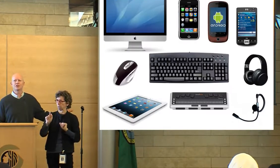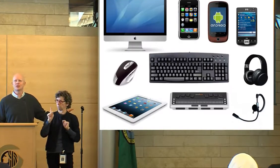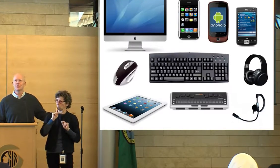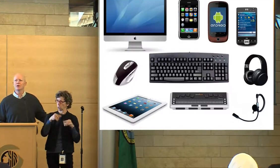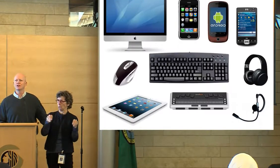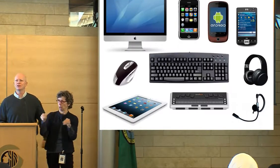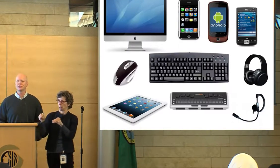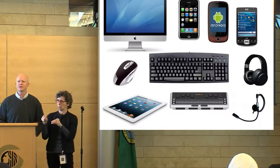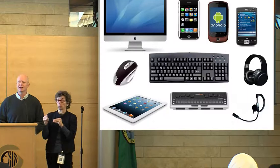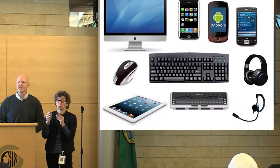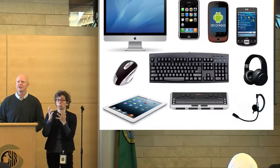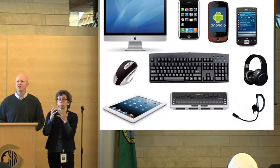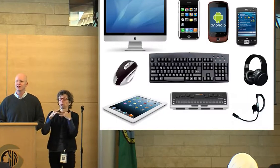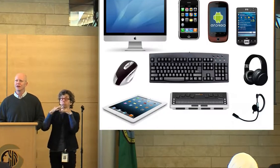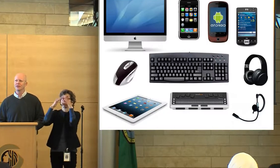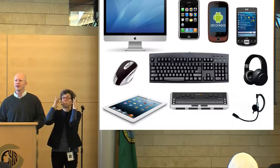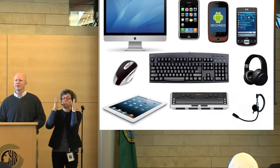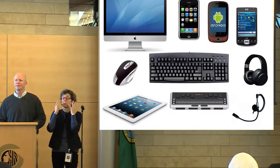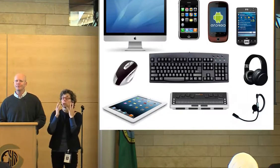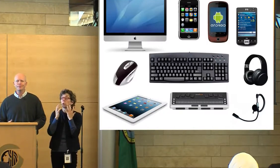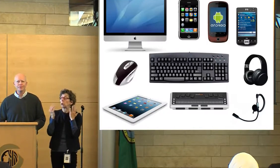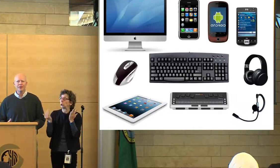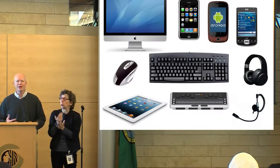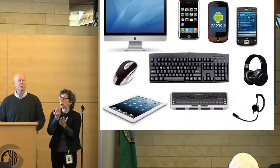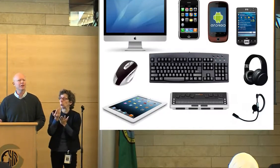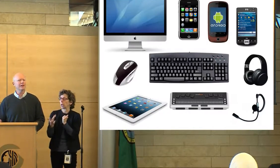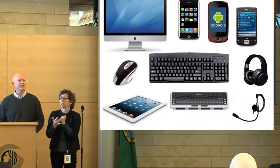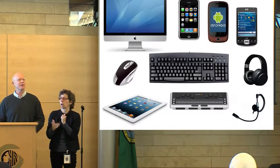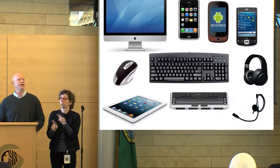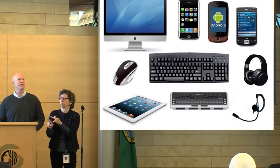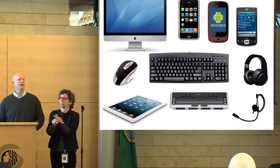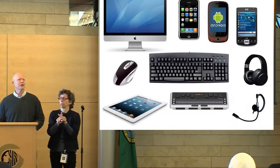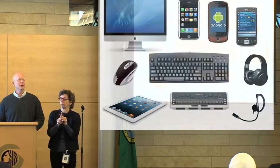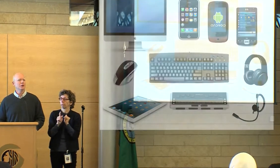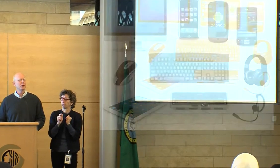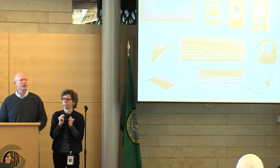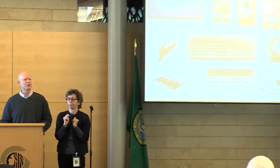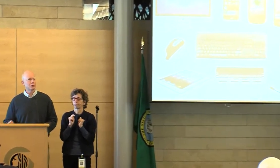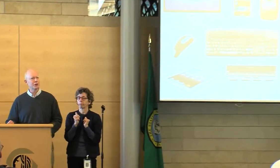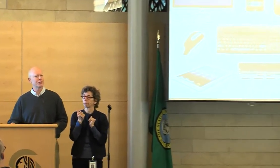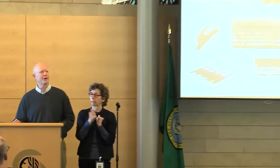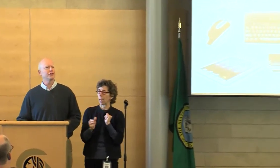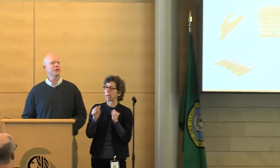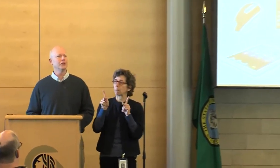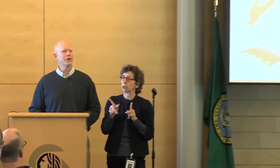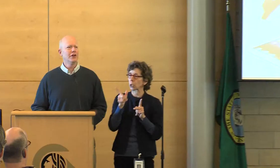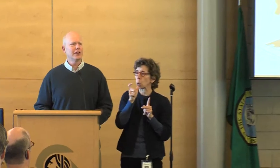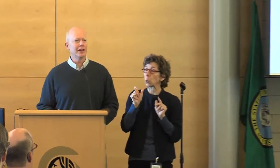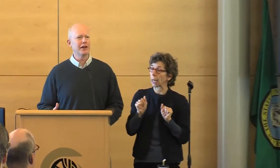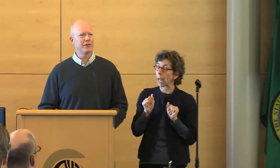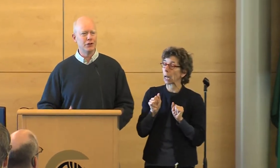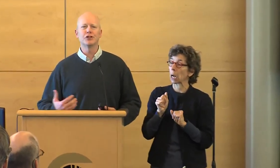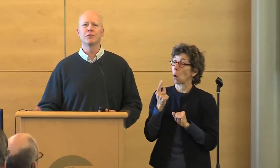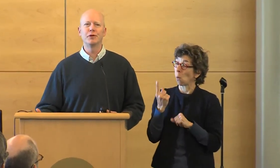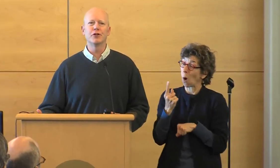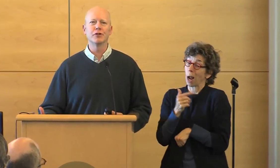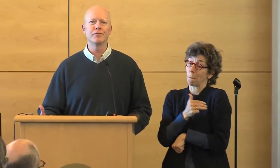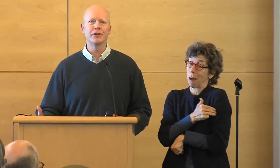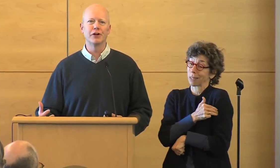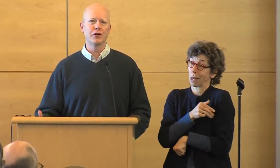think, hundreds, and it's a little bit smaller now, but lots and lots of vendors who are exhibiting